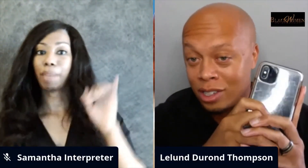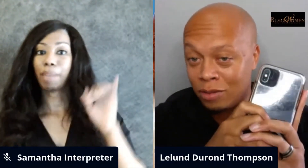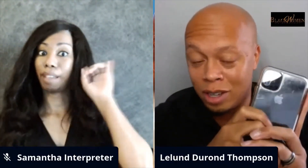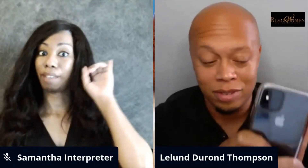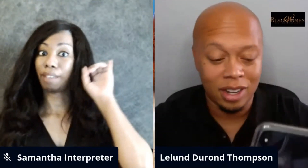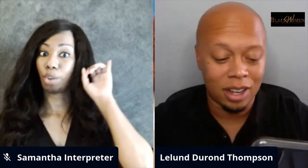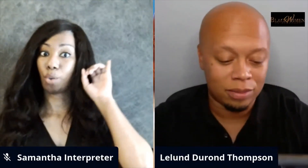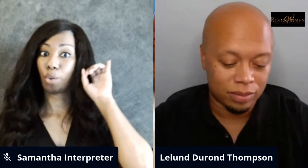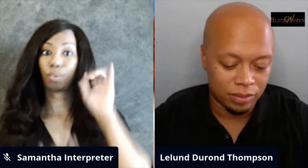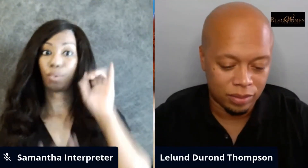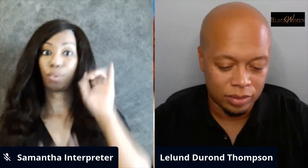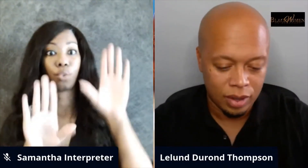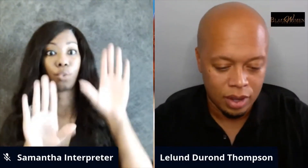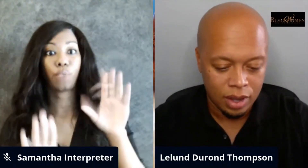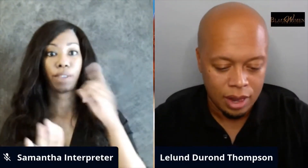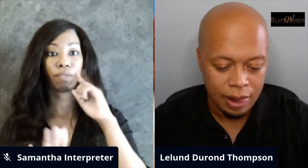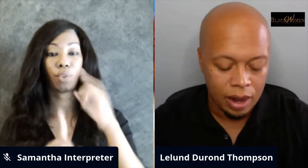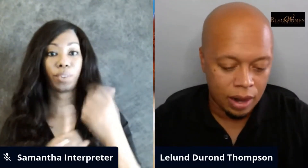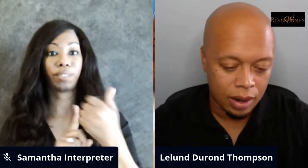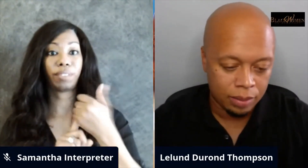for self-tape video.